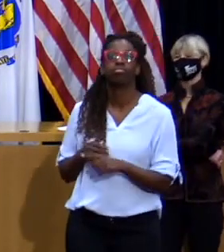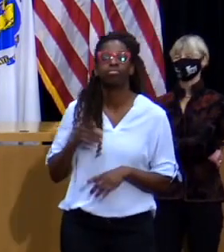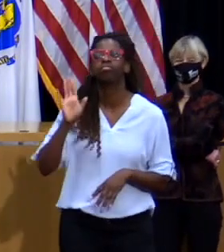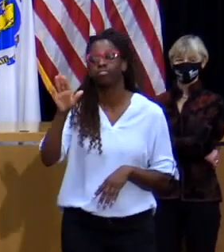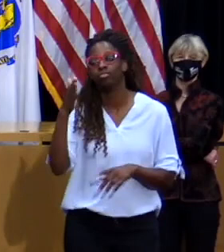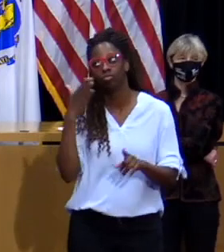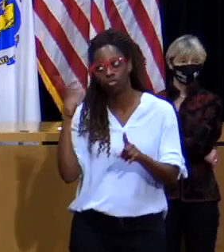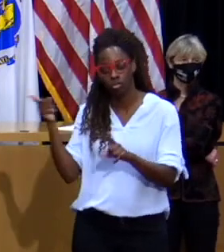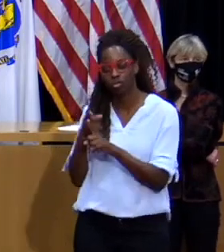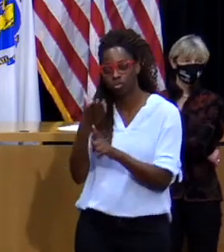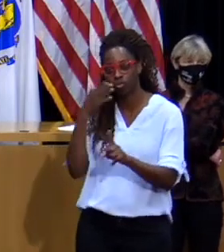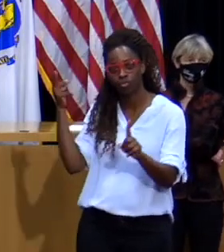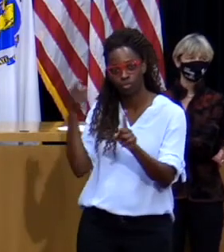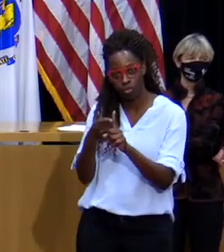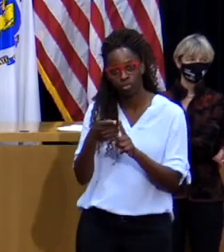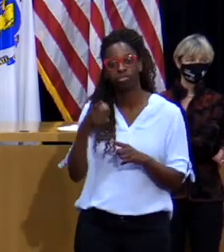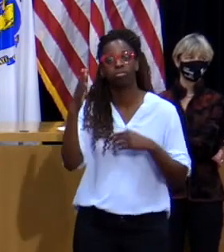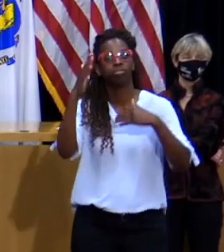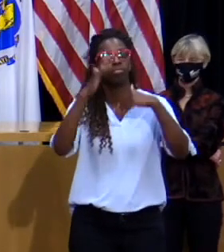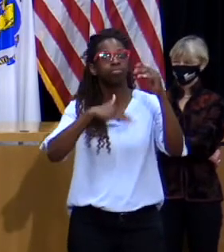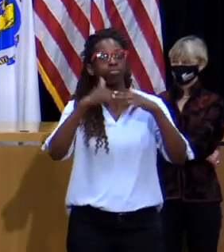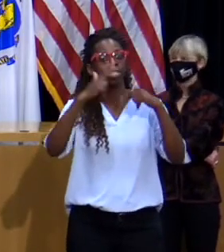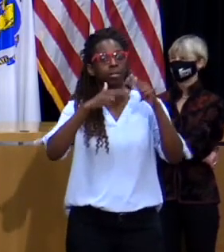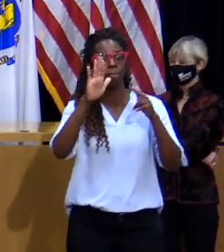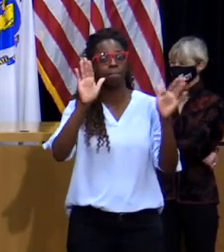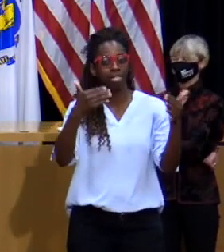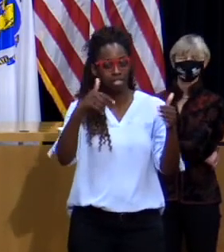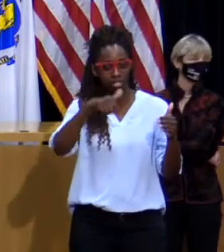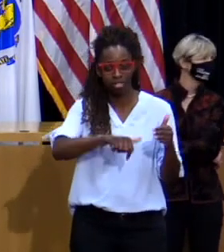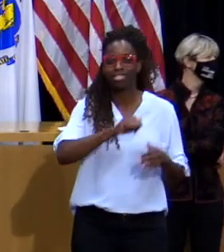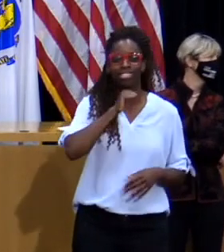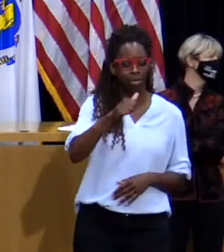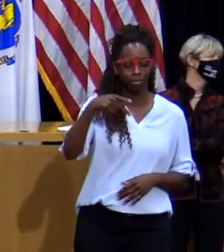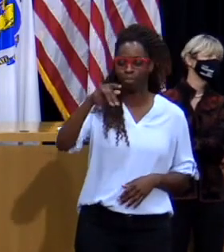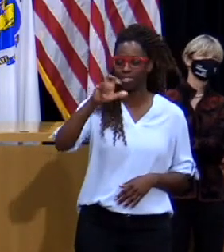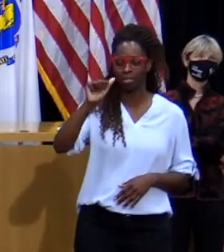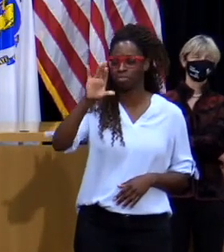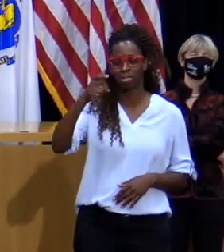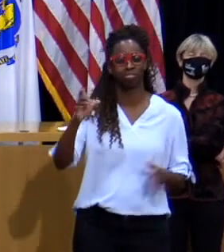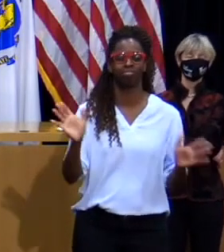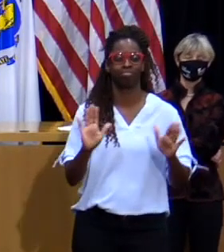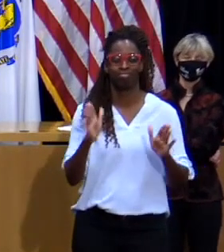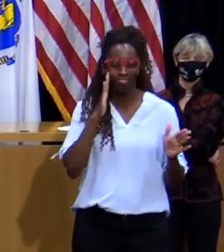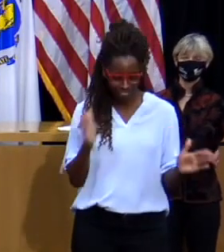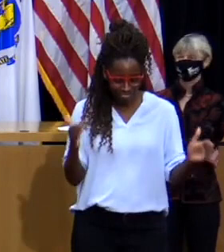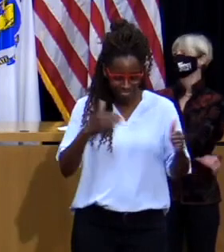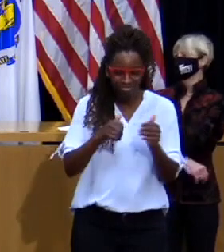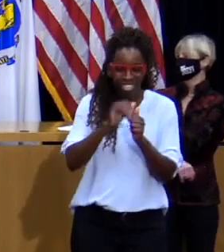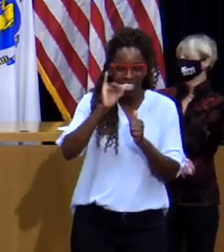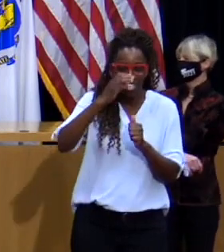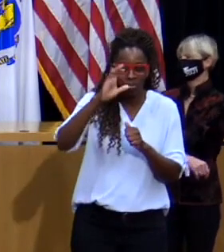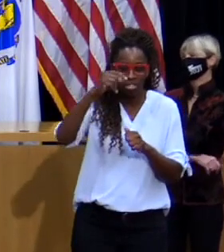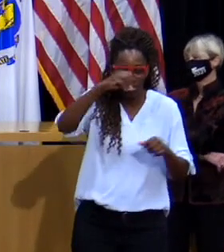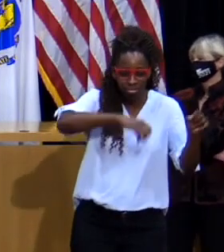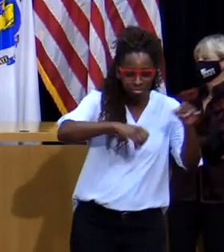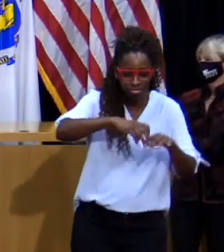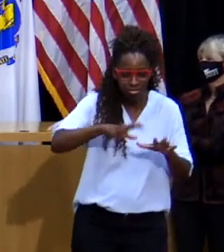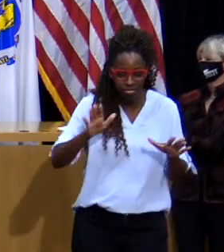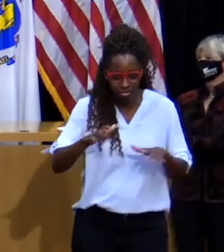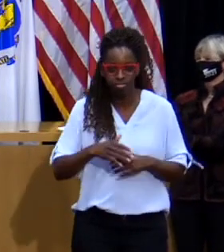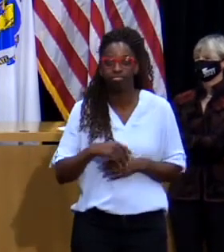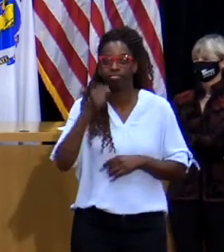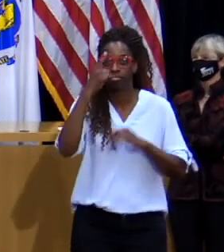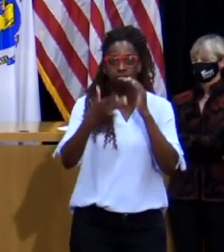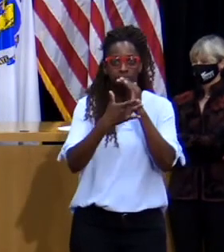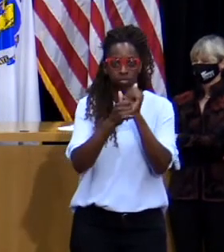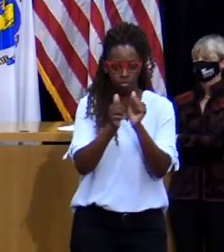this purpose, right? So it is not, in fact, a pizza box. It is a specifically designed, purpose-built container with very technical requirements about how